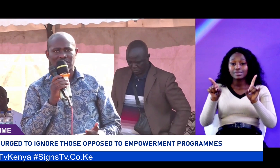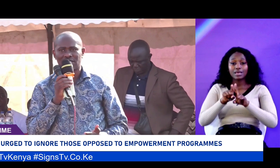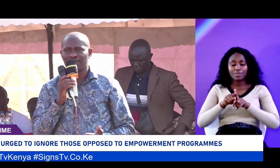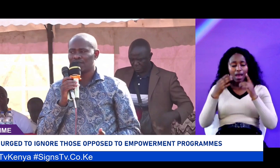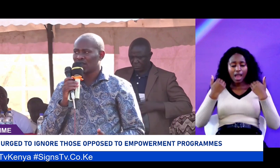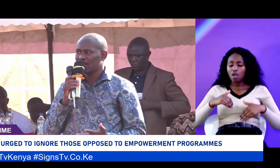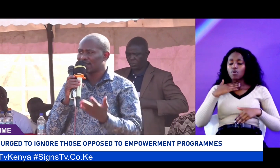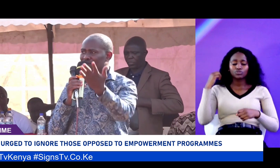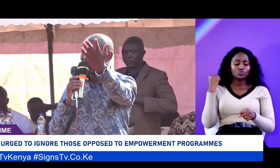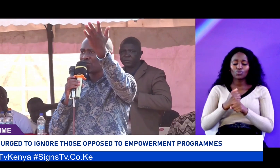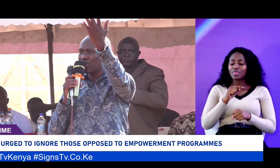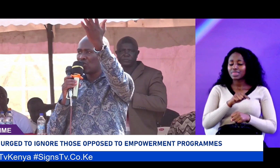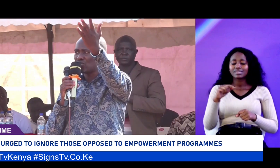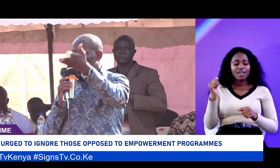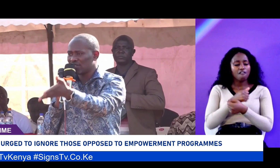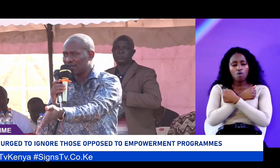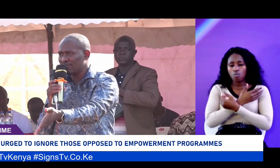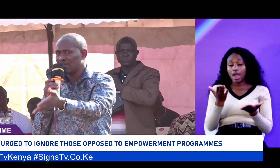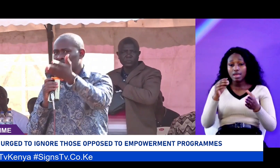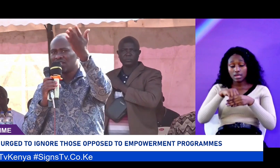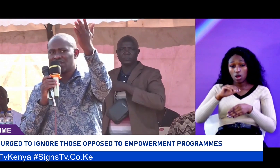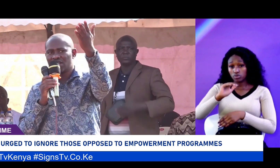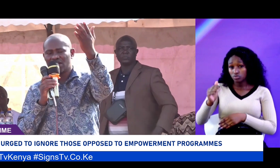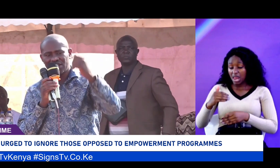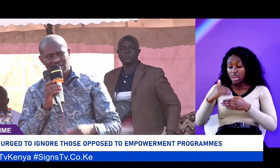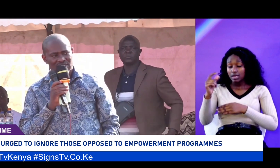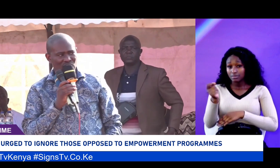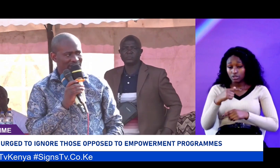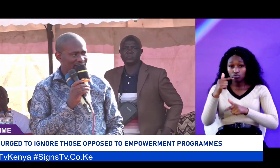constituency. Next month, we are going to do the same in East Ugenya.